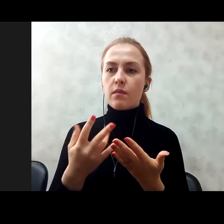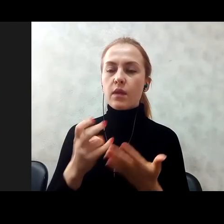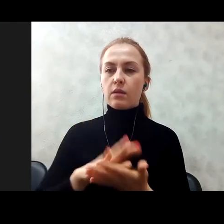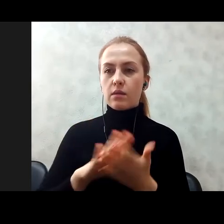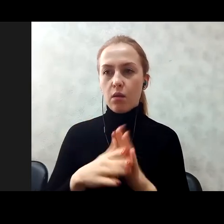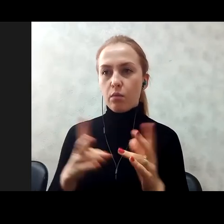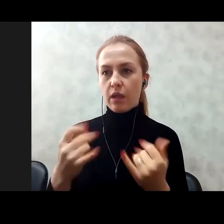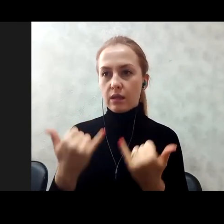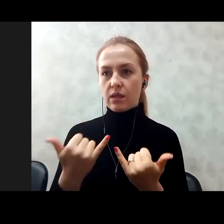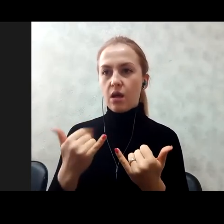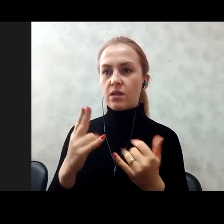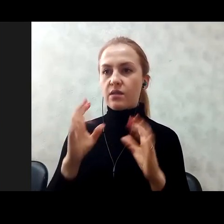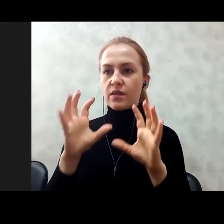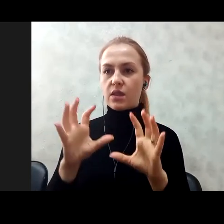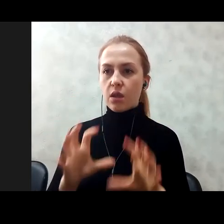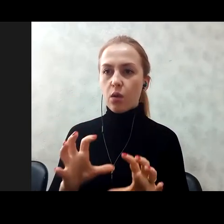sorry.